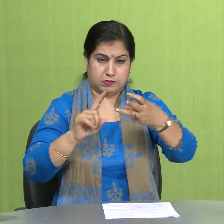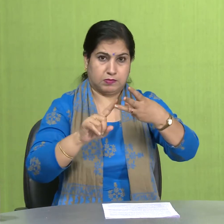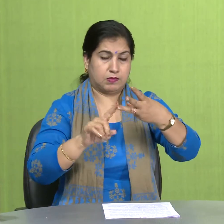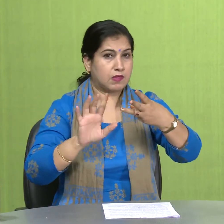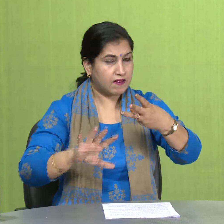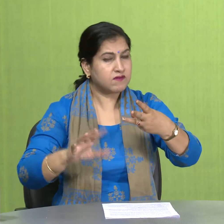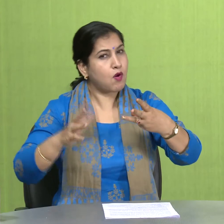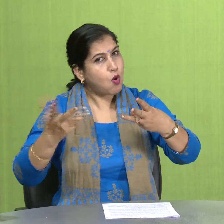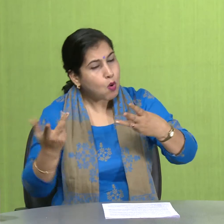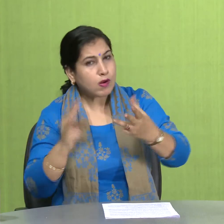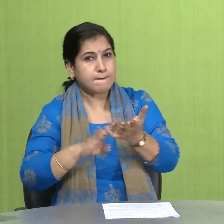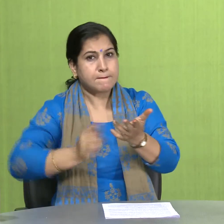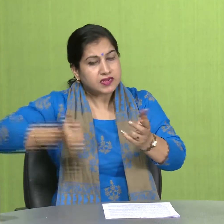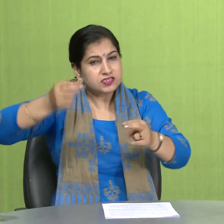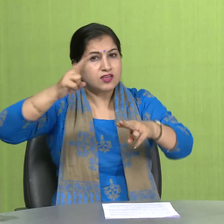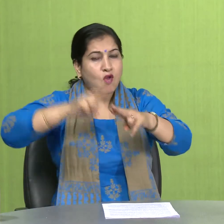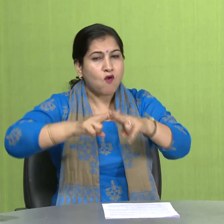or ministers of state.